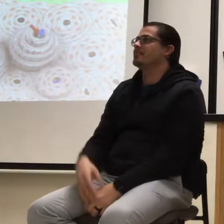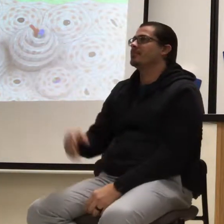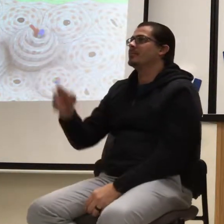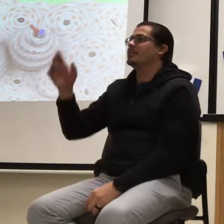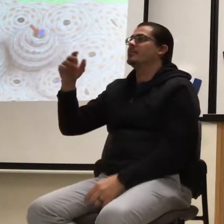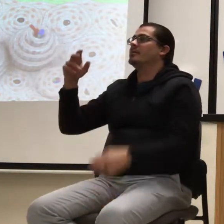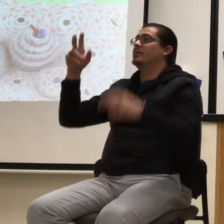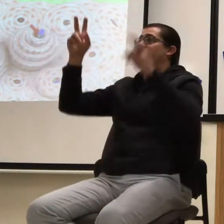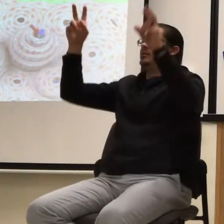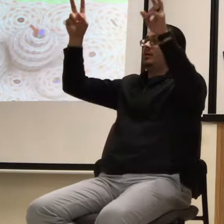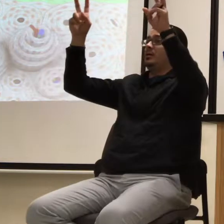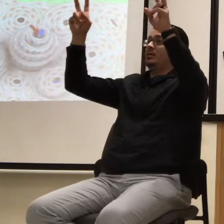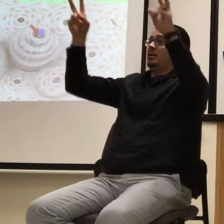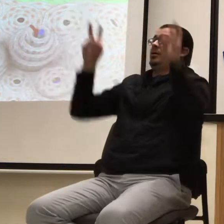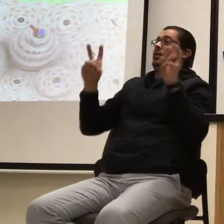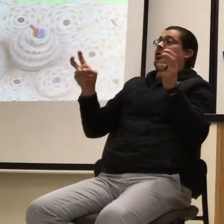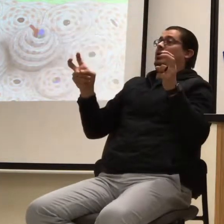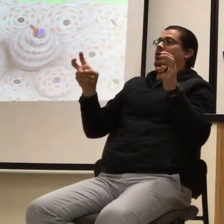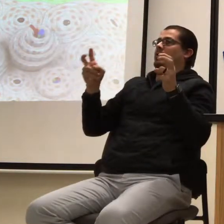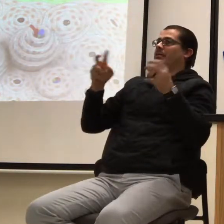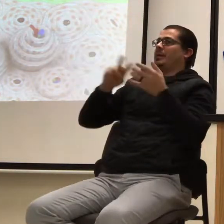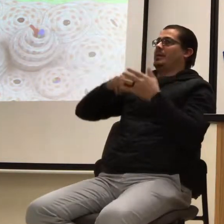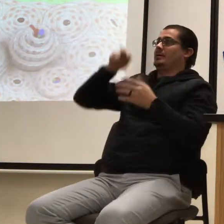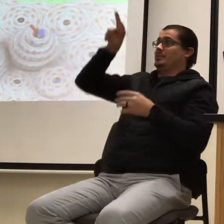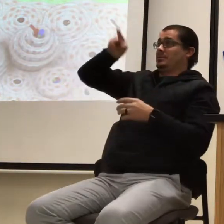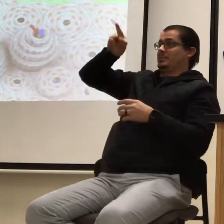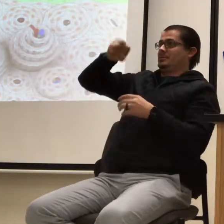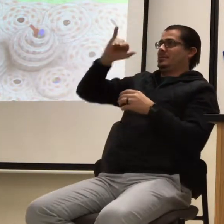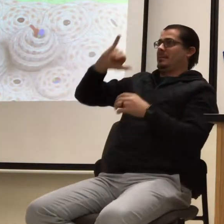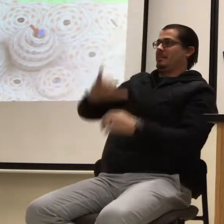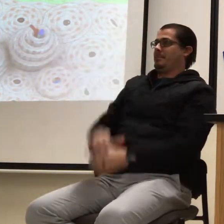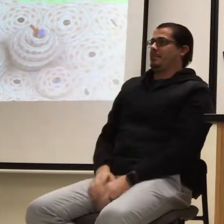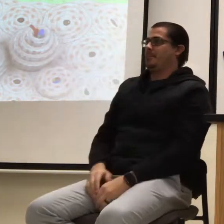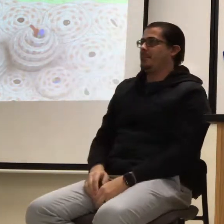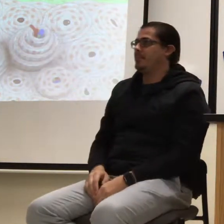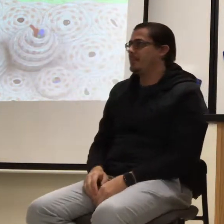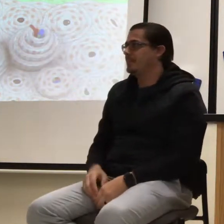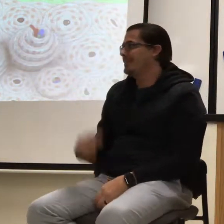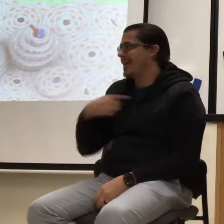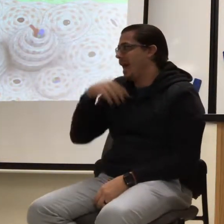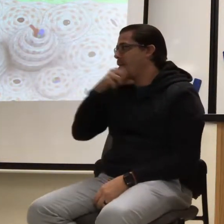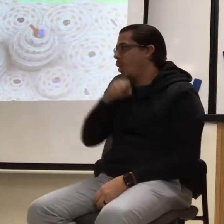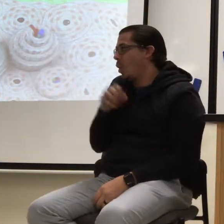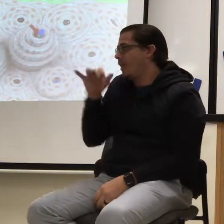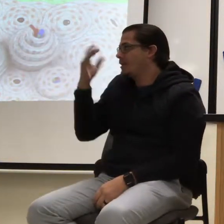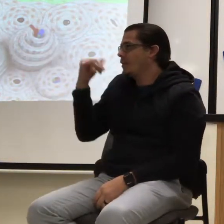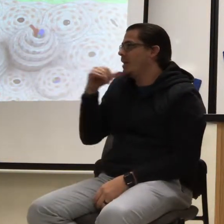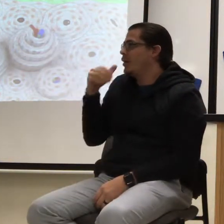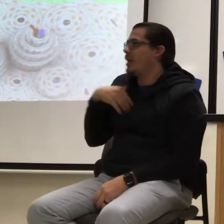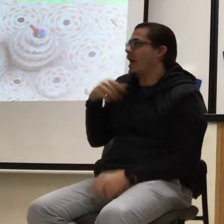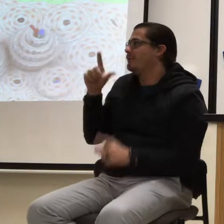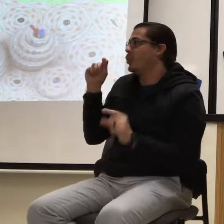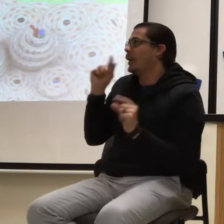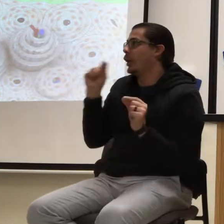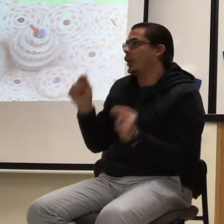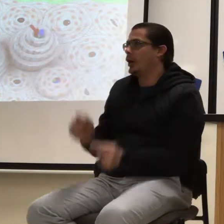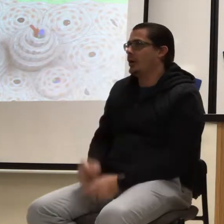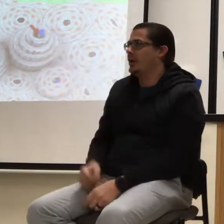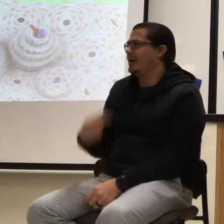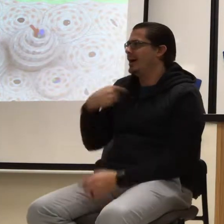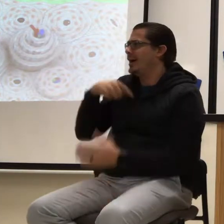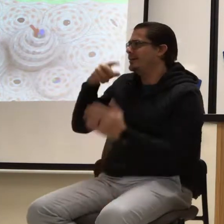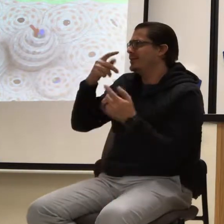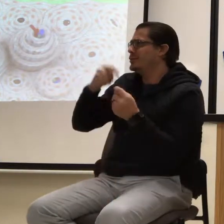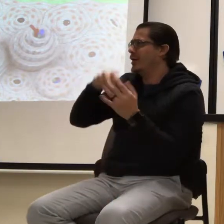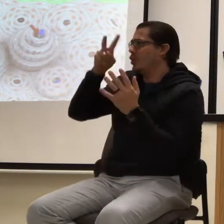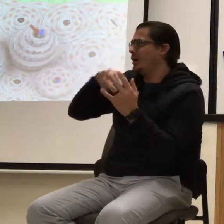Young people know a lot of things about abbreviations, but you don't know the old ones like I know. That's why I don't have Twitter. I try to read Twitter. I don't understand